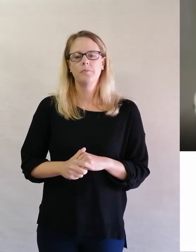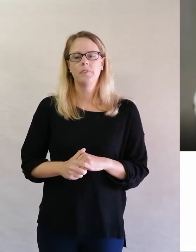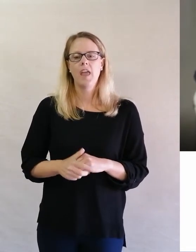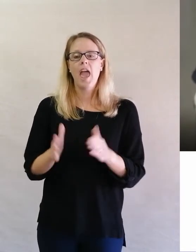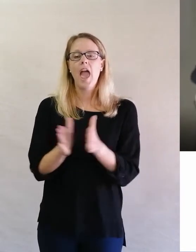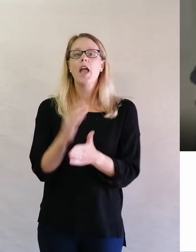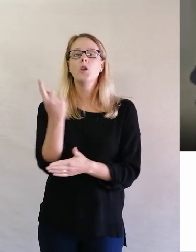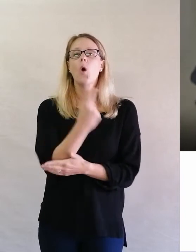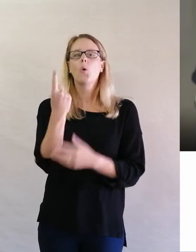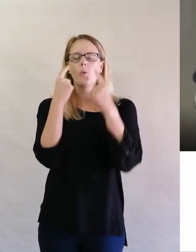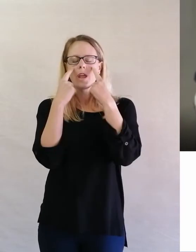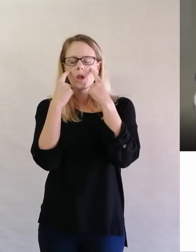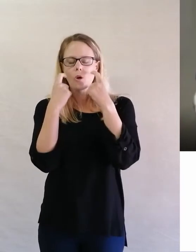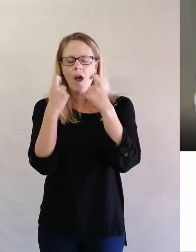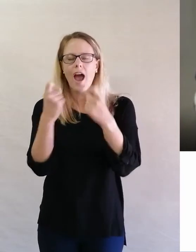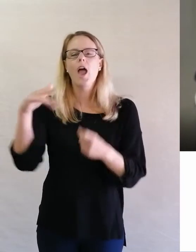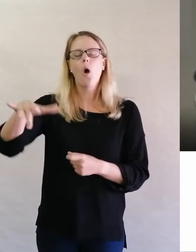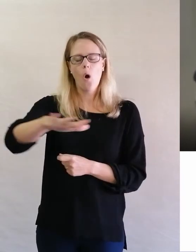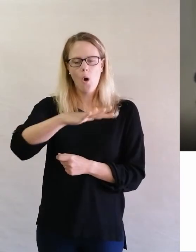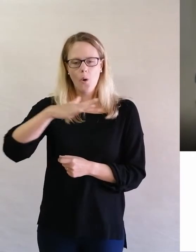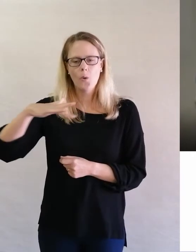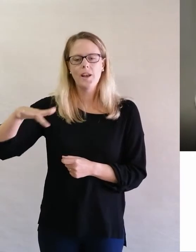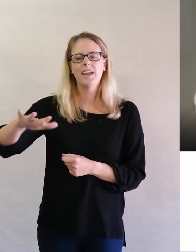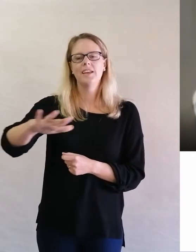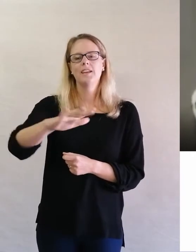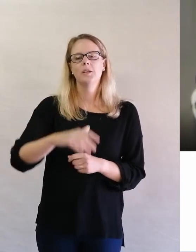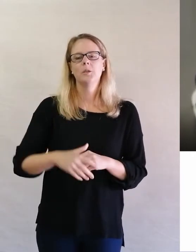and we cry, holy.